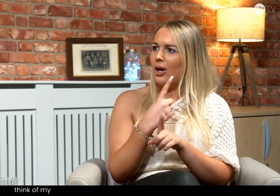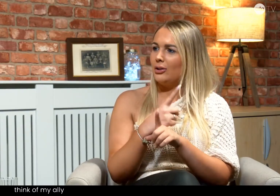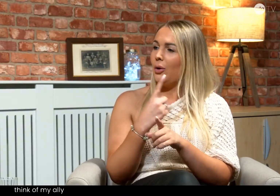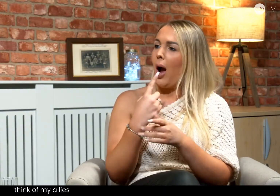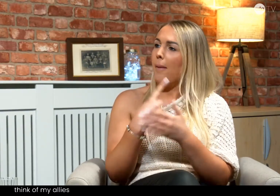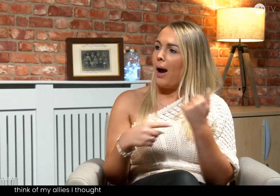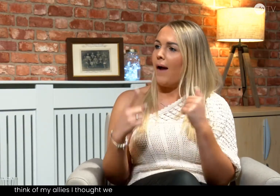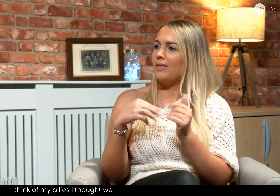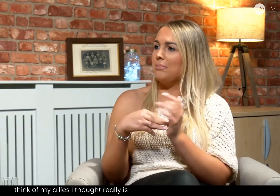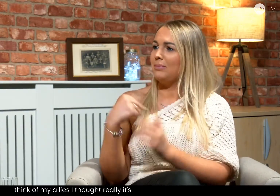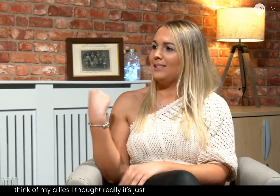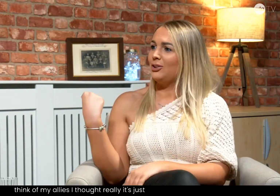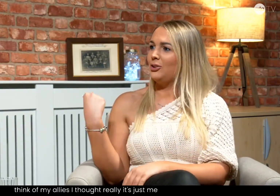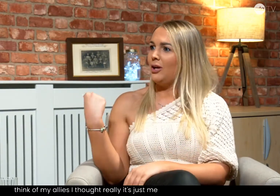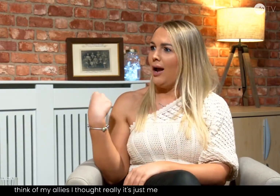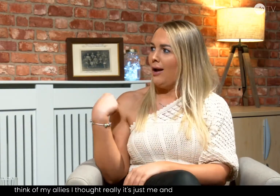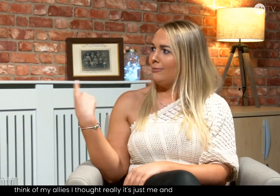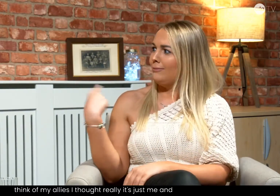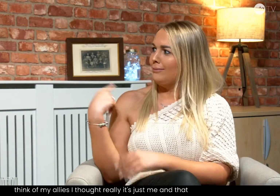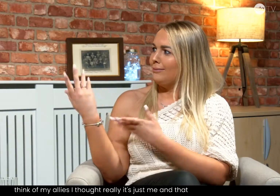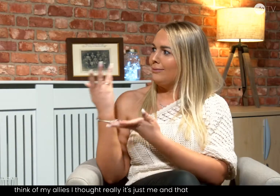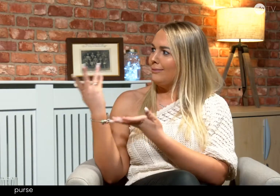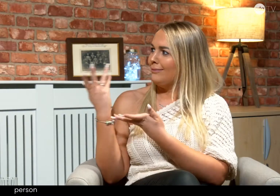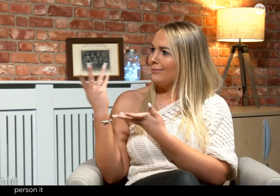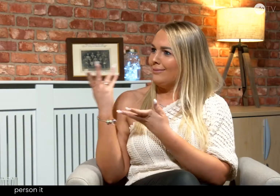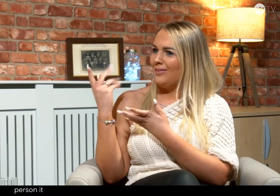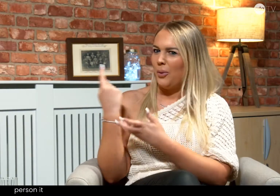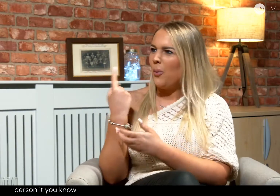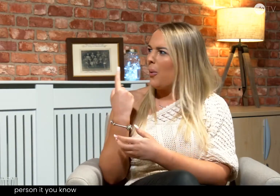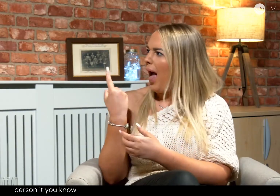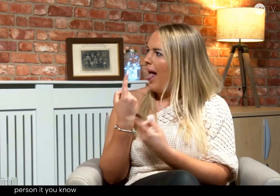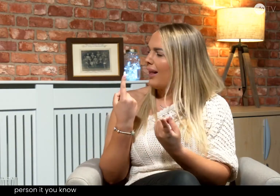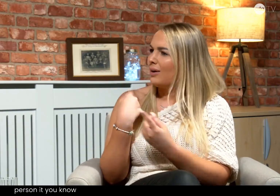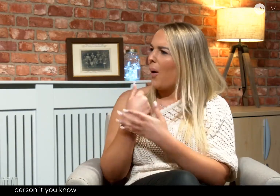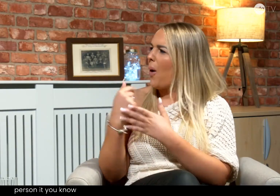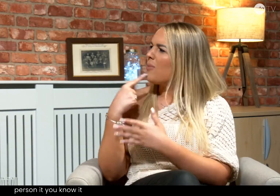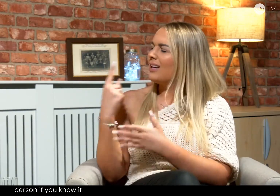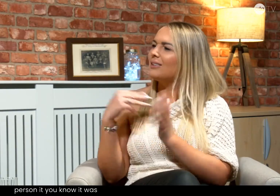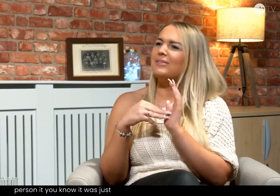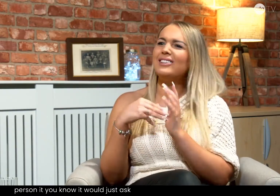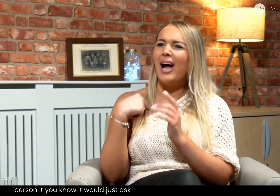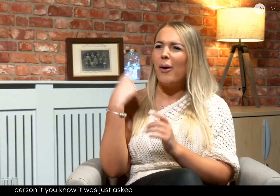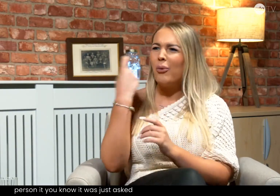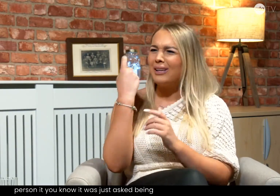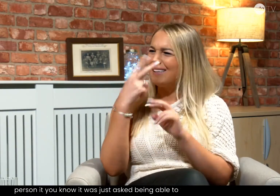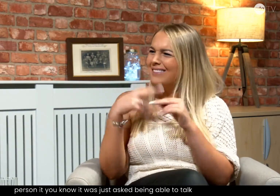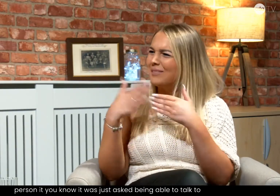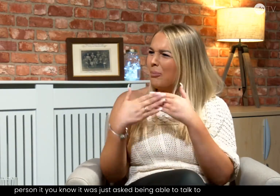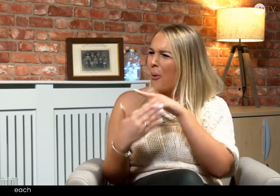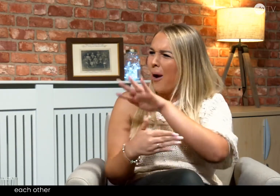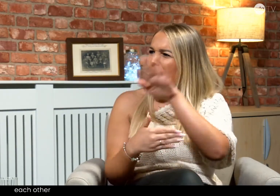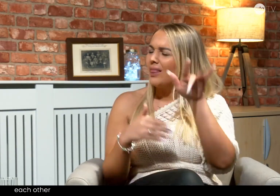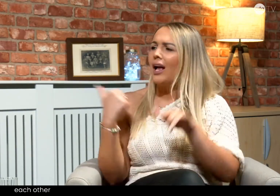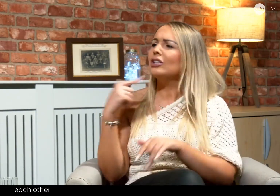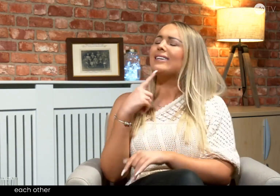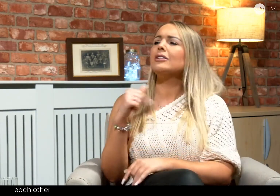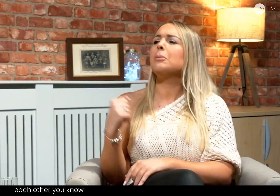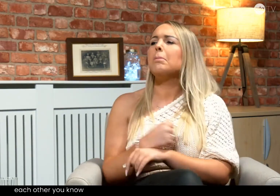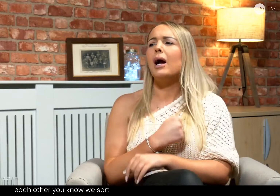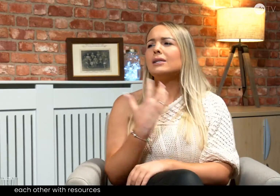and that person. It, you know, it was just us being able to talk to each other. It, you know, we sort of say, oh, who else? And we always used